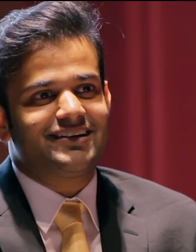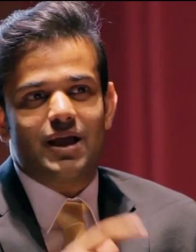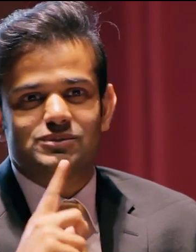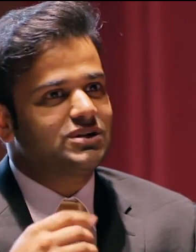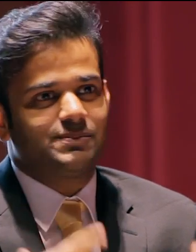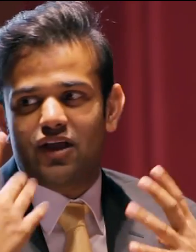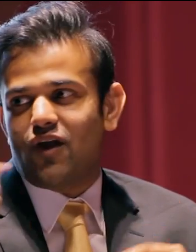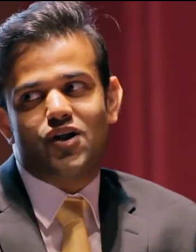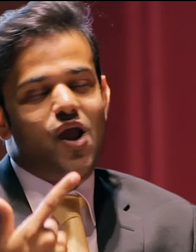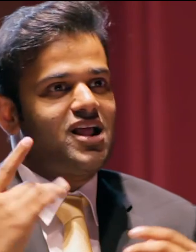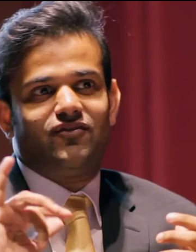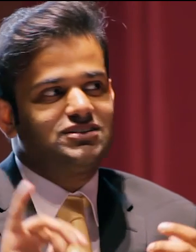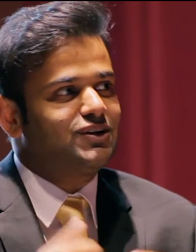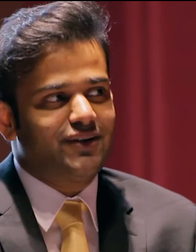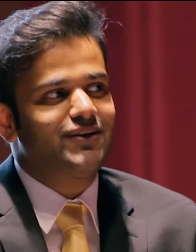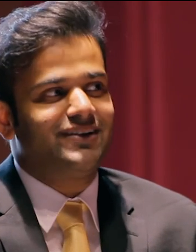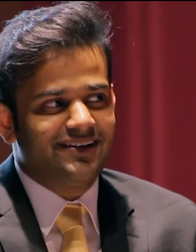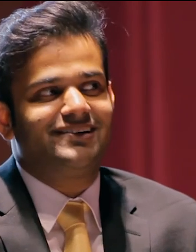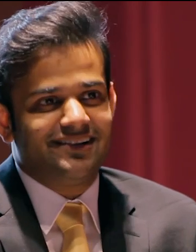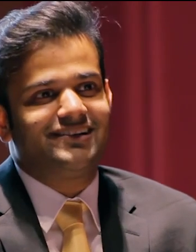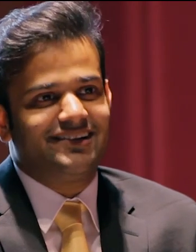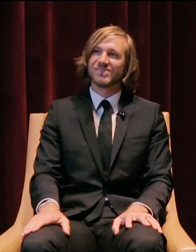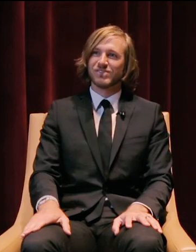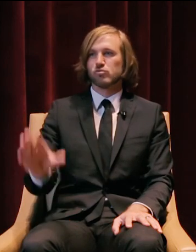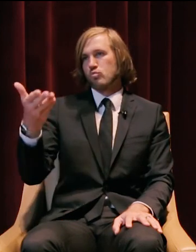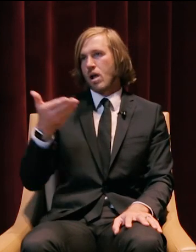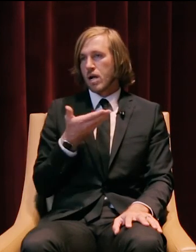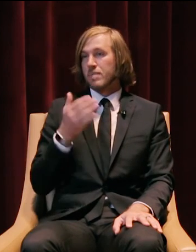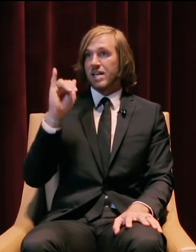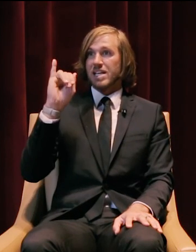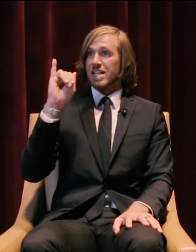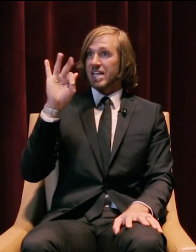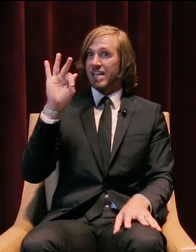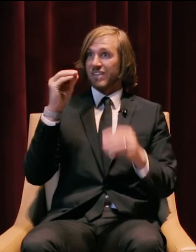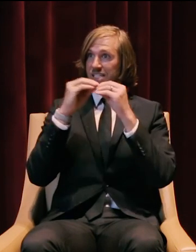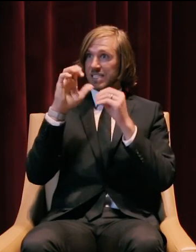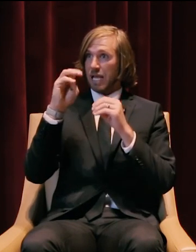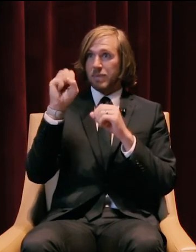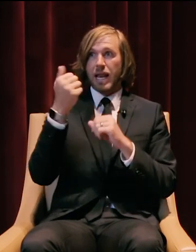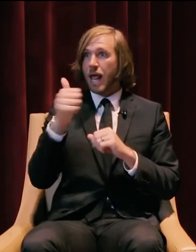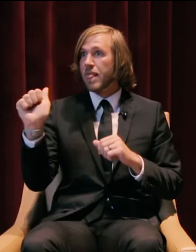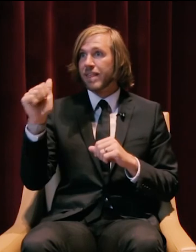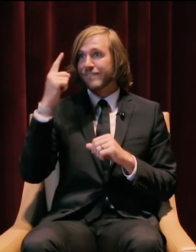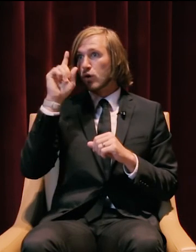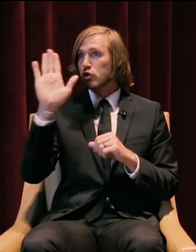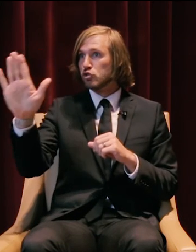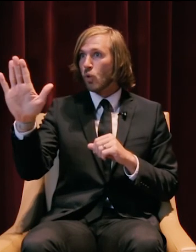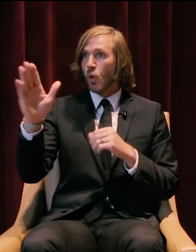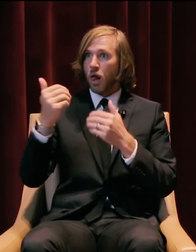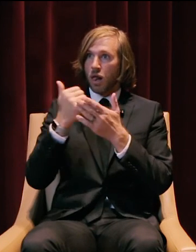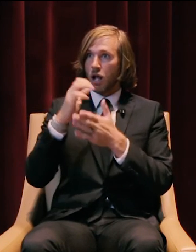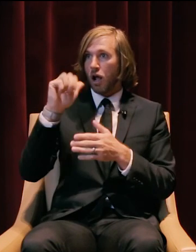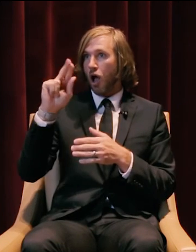to me. So I'm sure it'll be inspiring for everyone else. You're welcome. And if I can, and KISS Camp can do anything for your